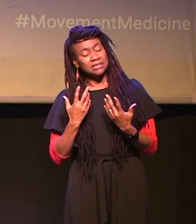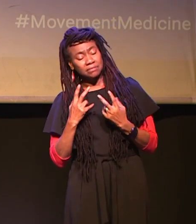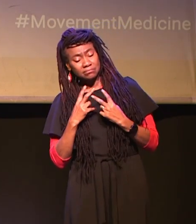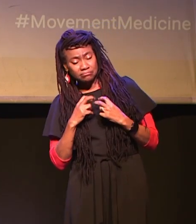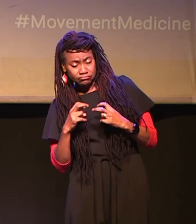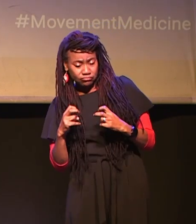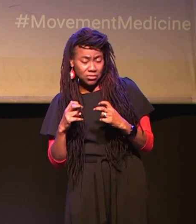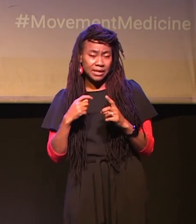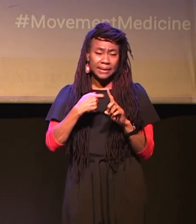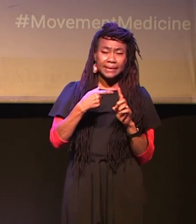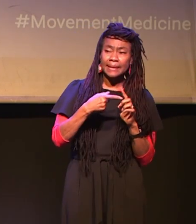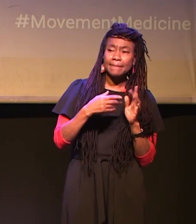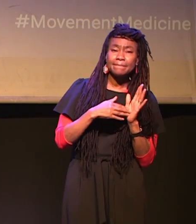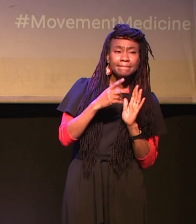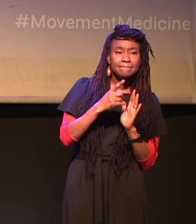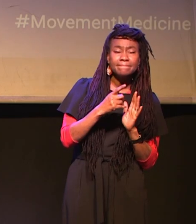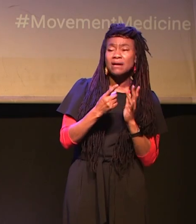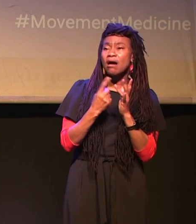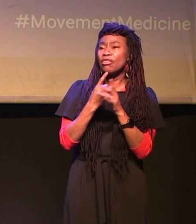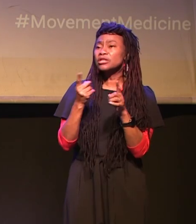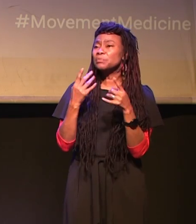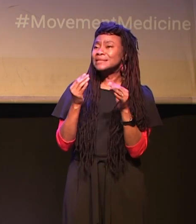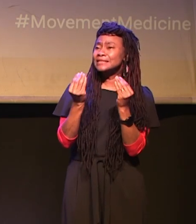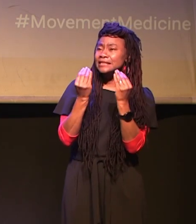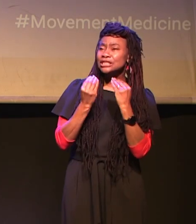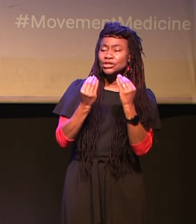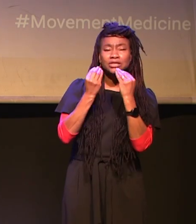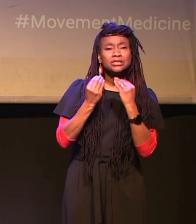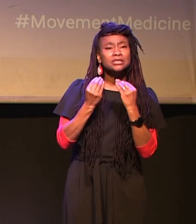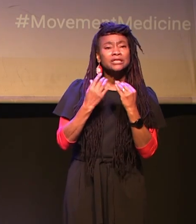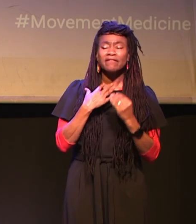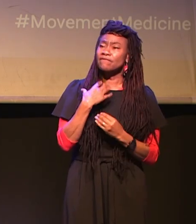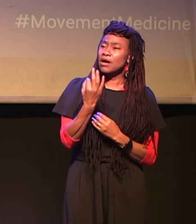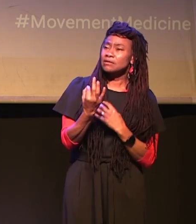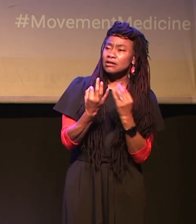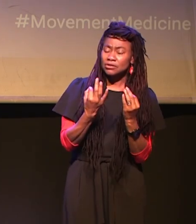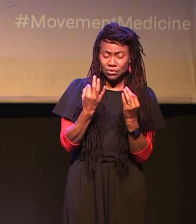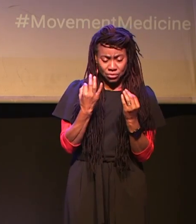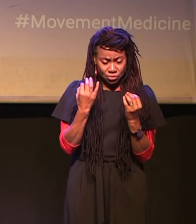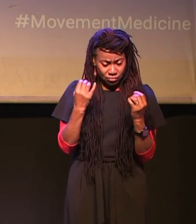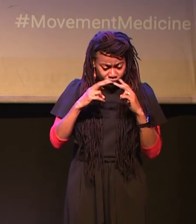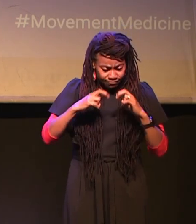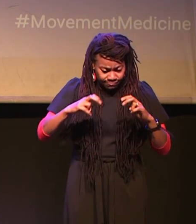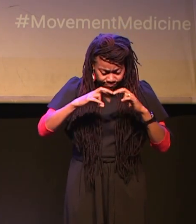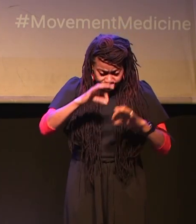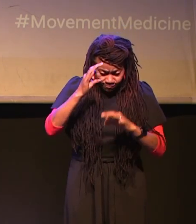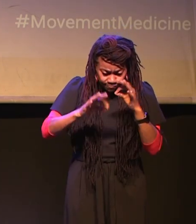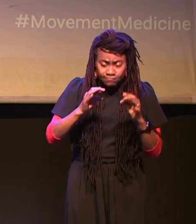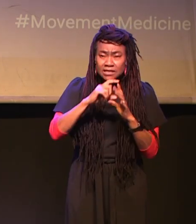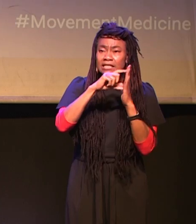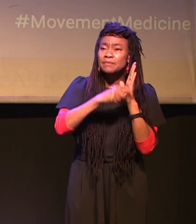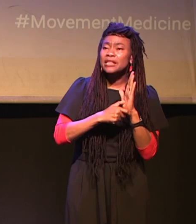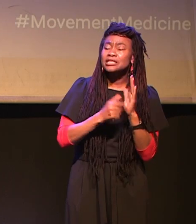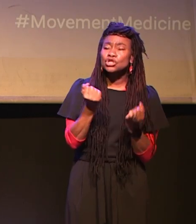and Kim and others who've been teachers and also like really invited us to like rigor around disability justice, and Sadia